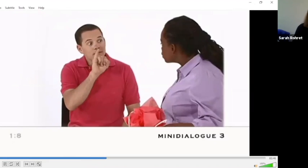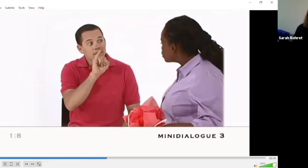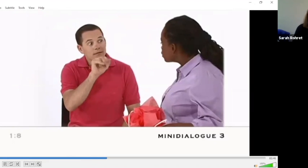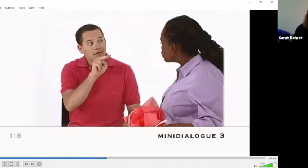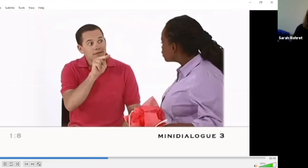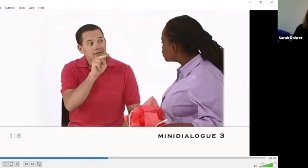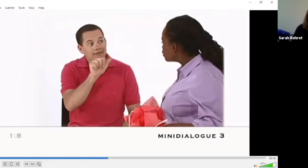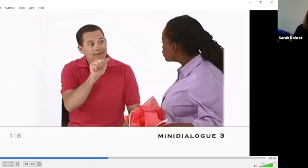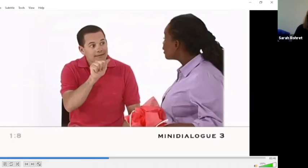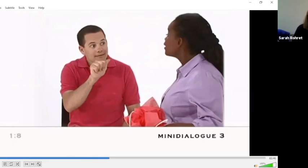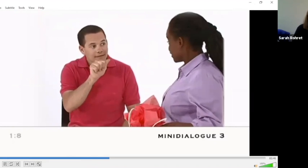that. You can try.